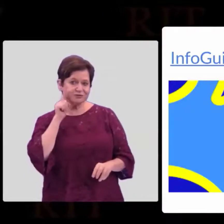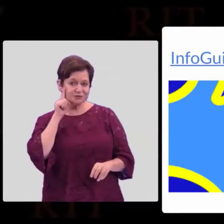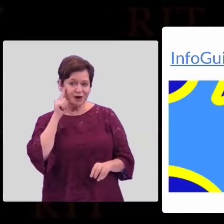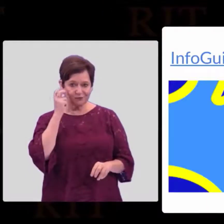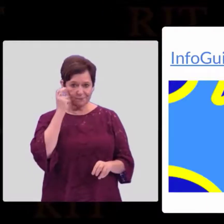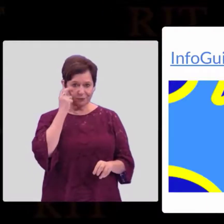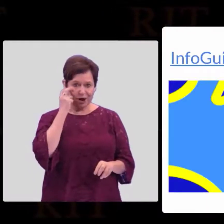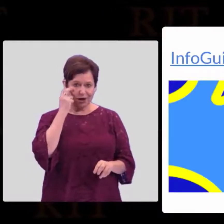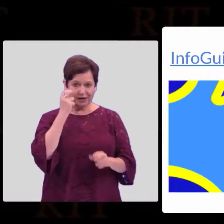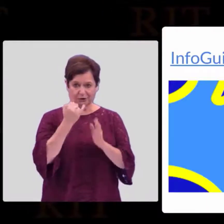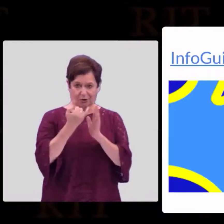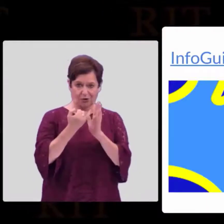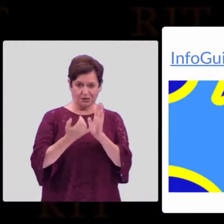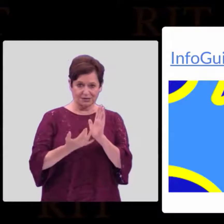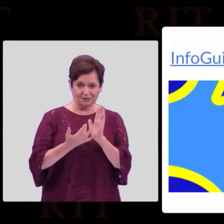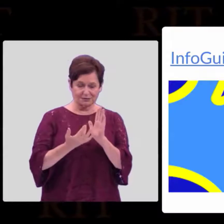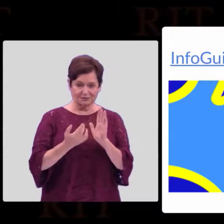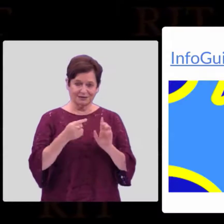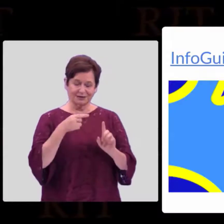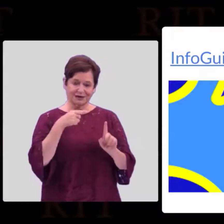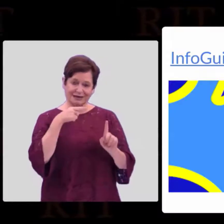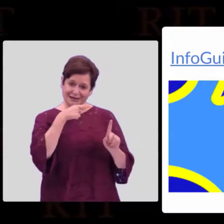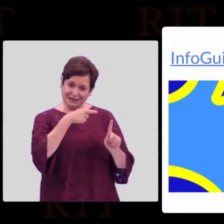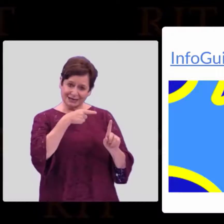He's a French deafblind artist.